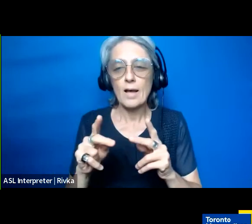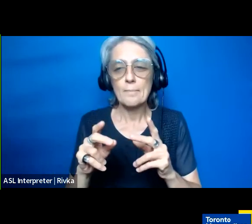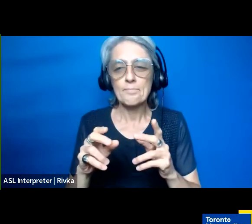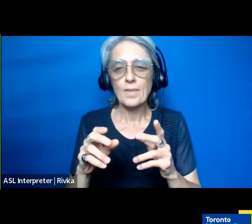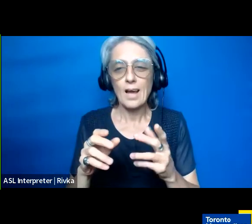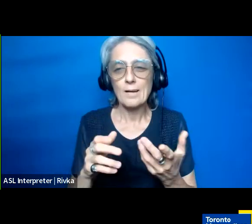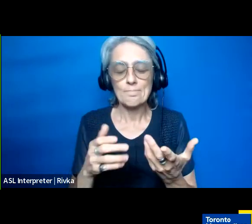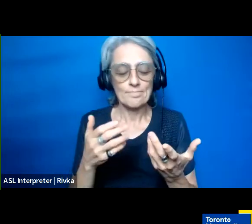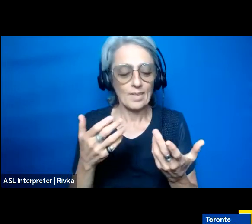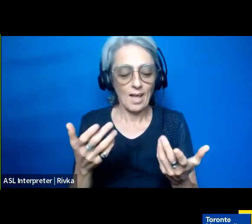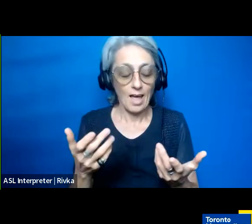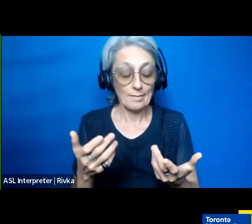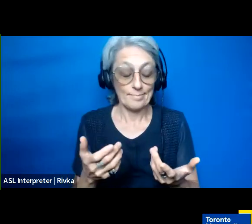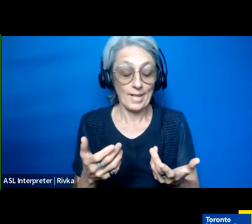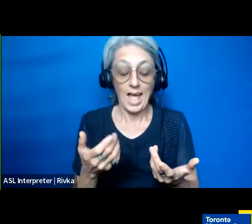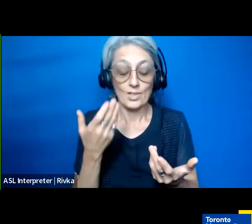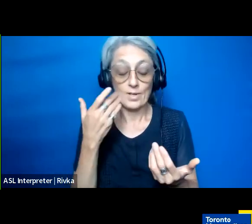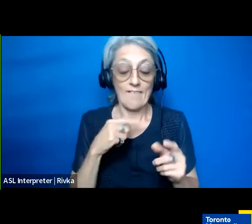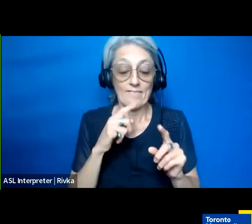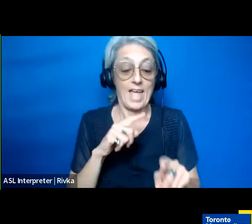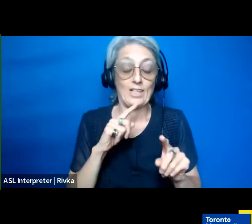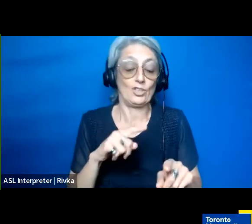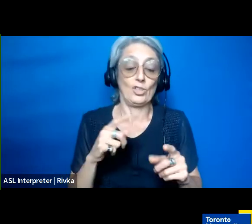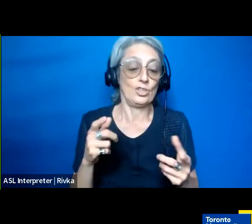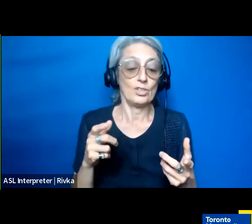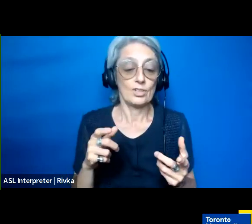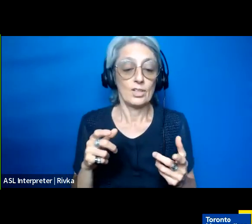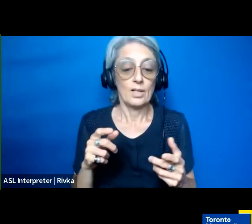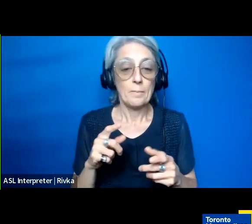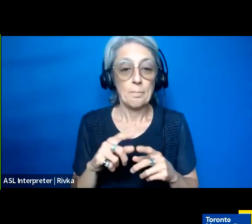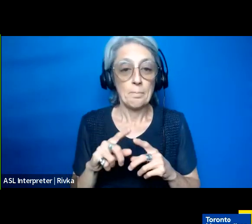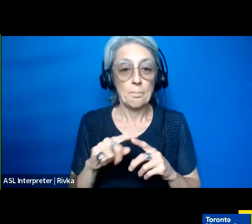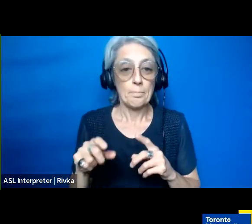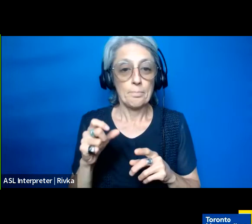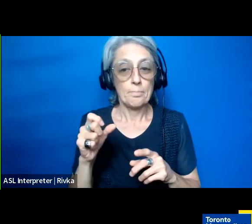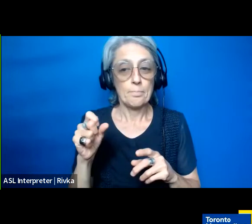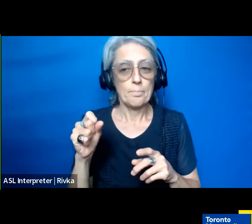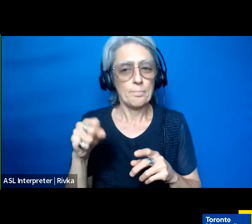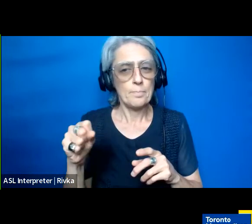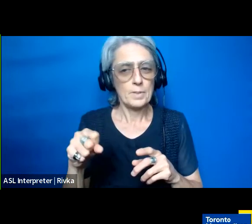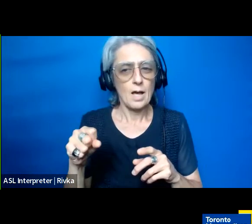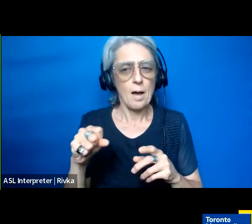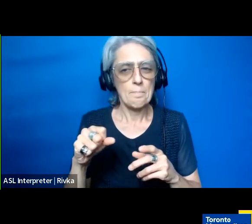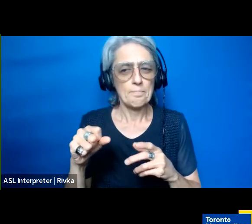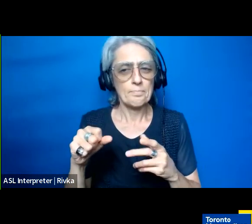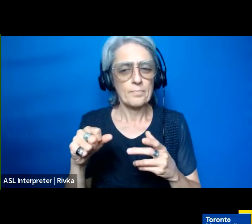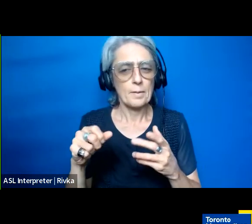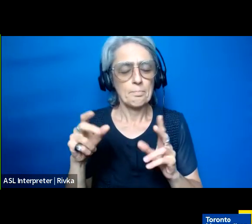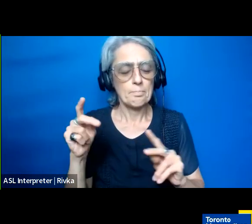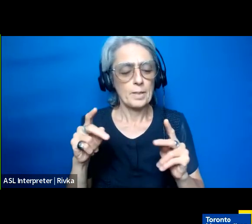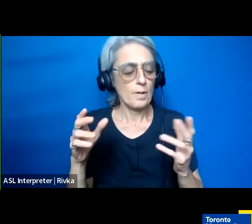I don't have any answers to that question, but I think it's absolutely right that people need to start